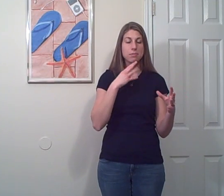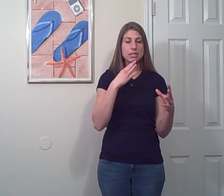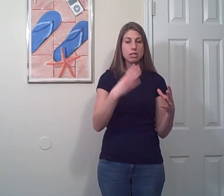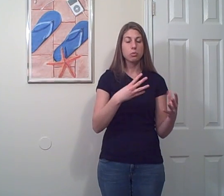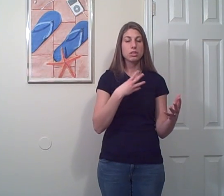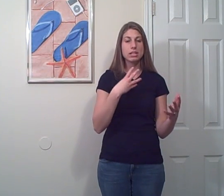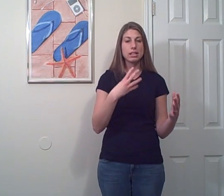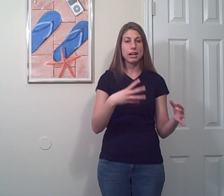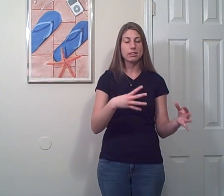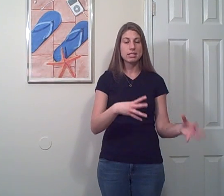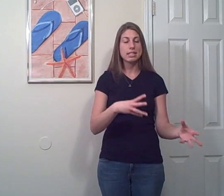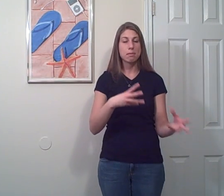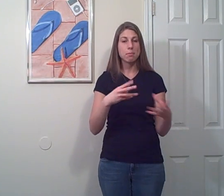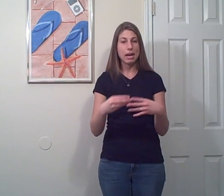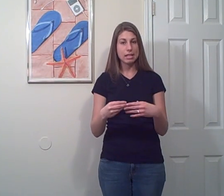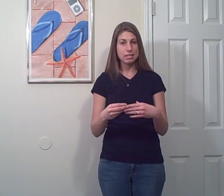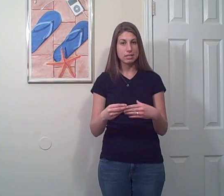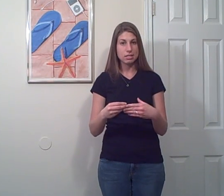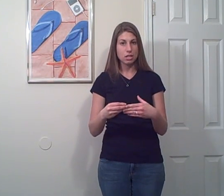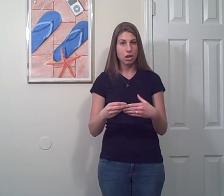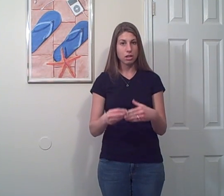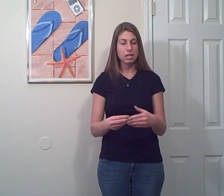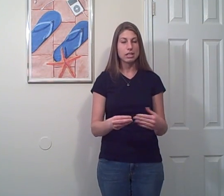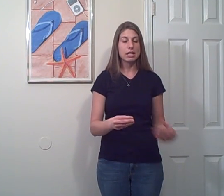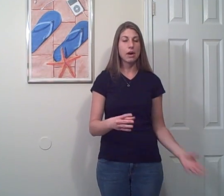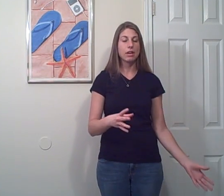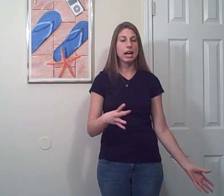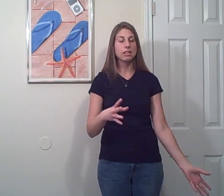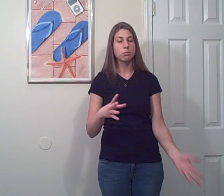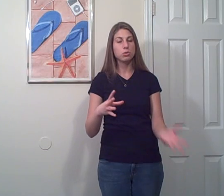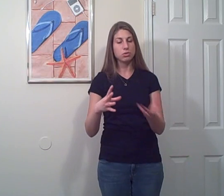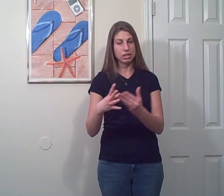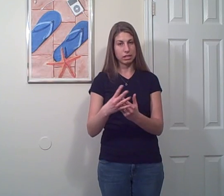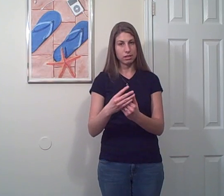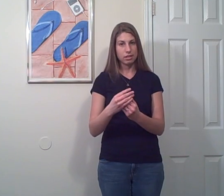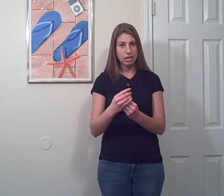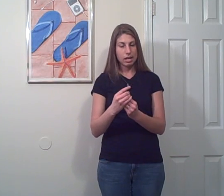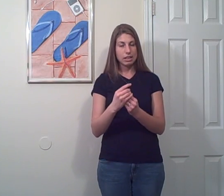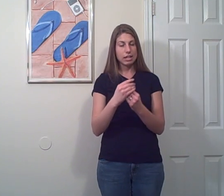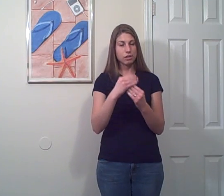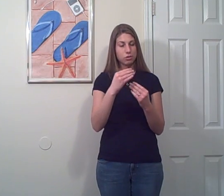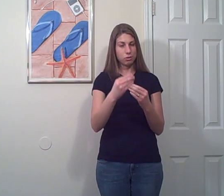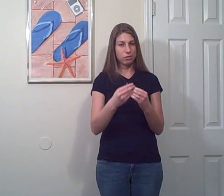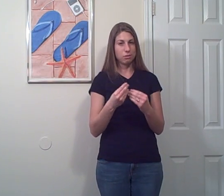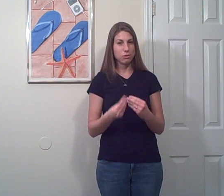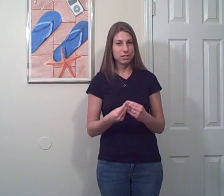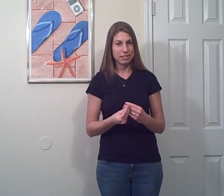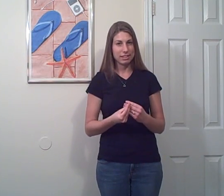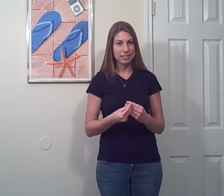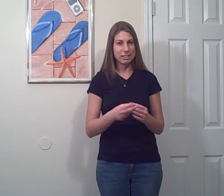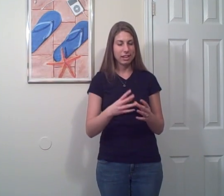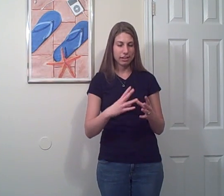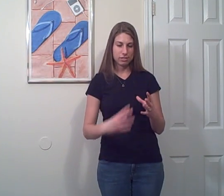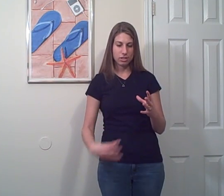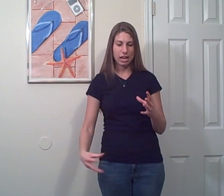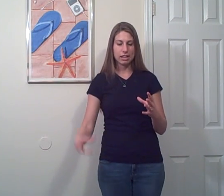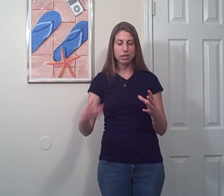saying the words out loud the same pace as the song. Then I would add the music, and they can do it with the music then, and then I'd add a little